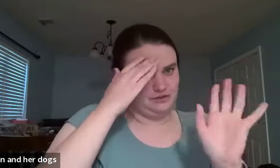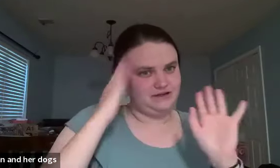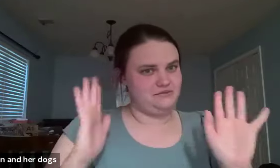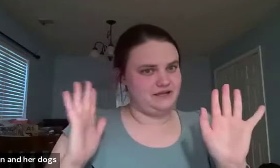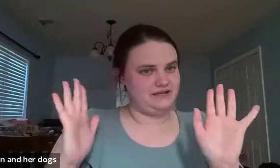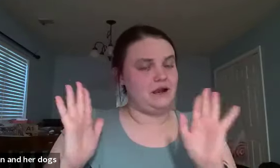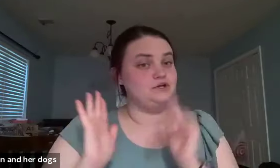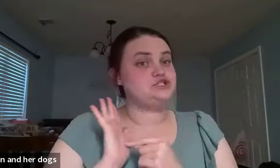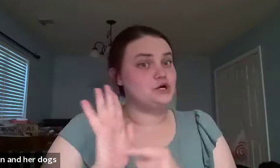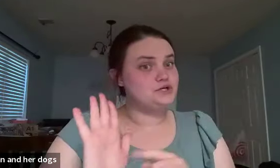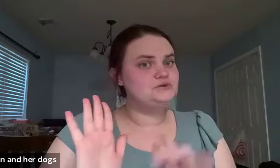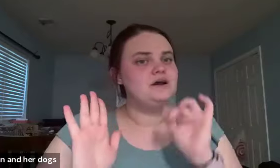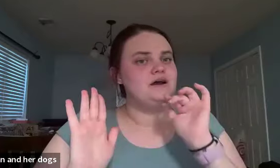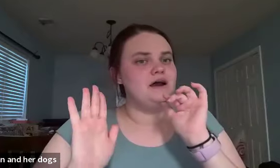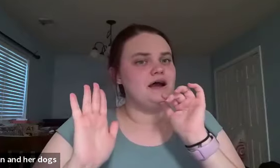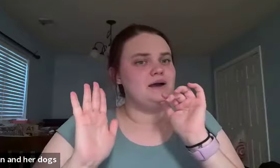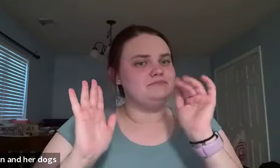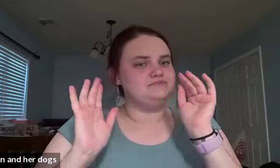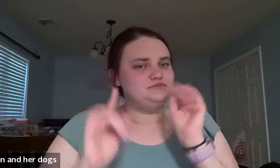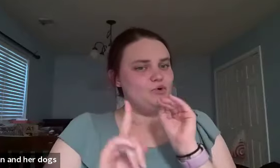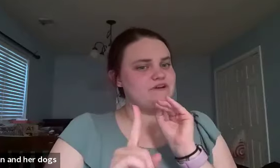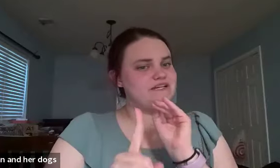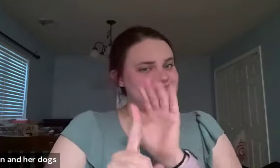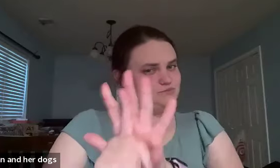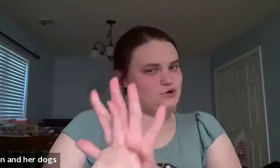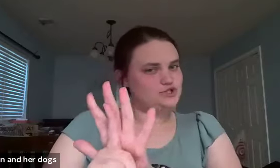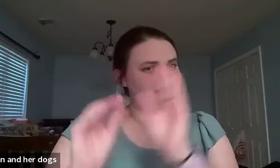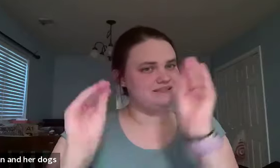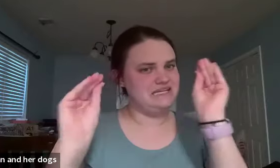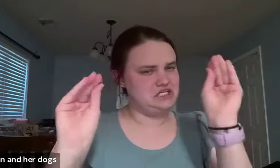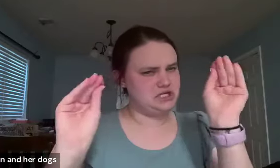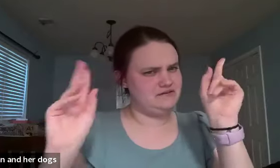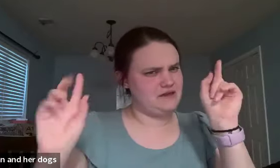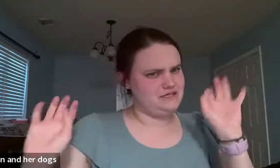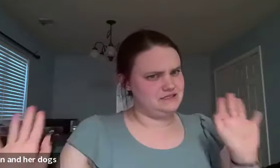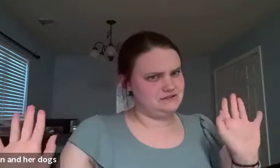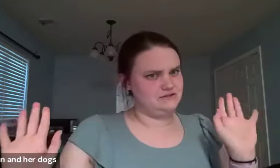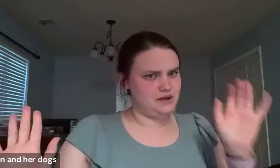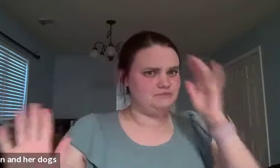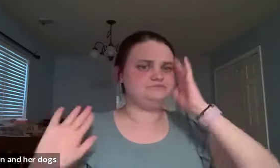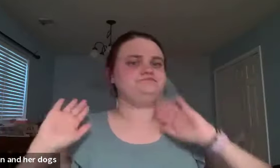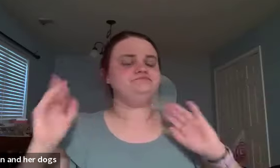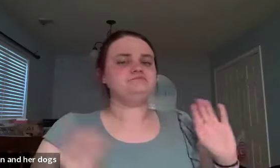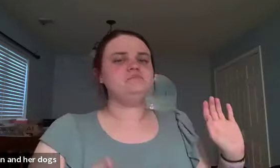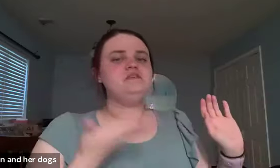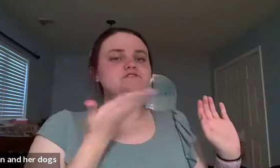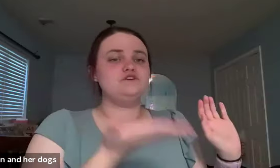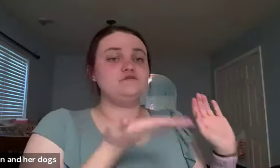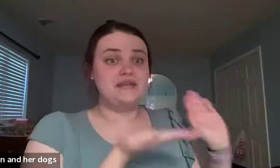little bit complicated. I'm going to show you, more of it is exposure, not teaching, if that makes sense, okay? So for